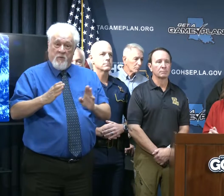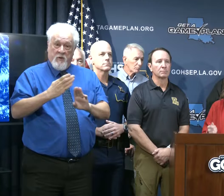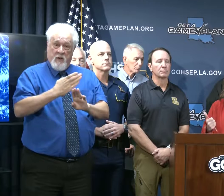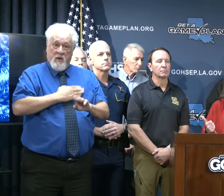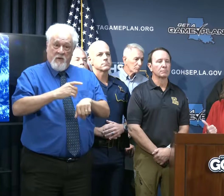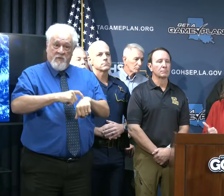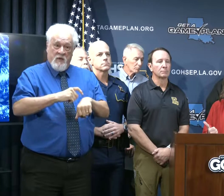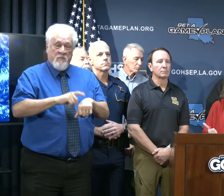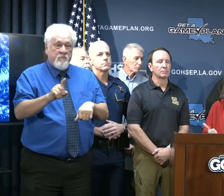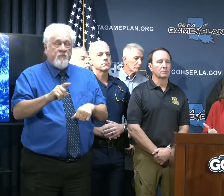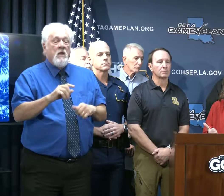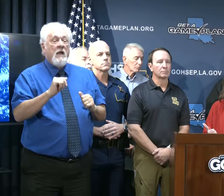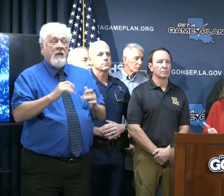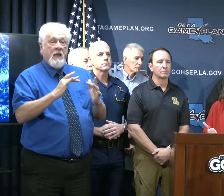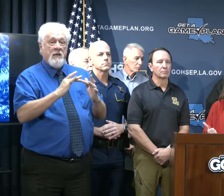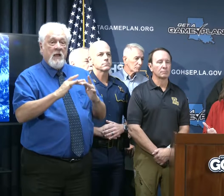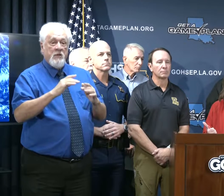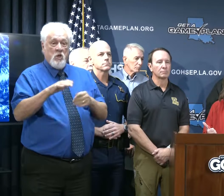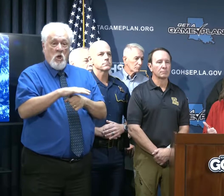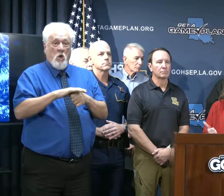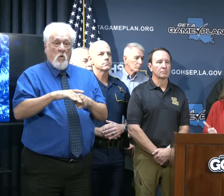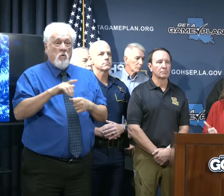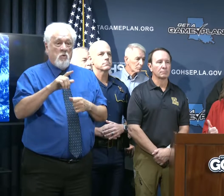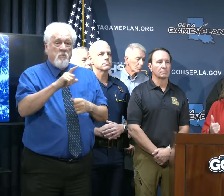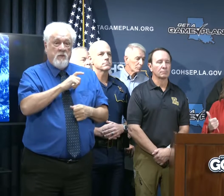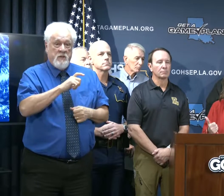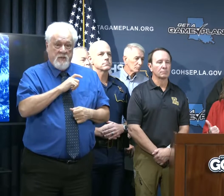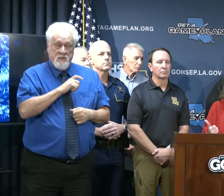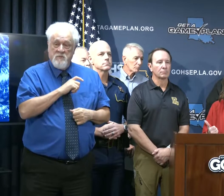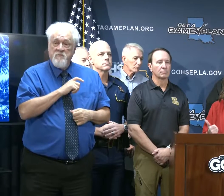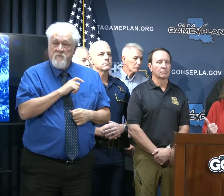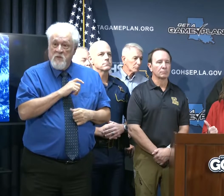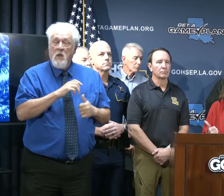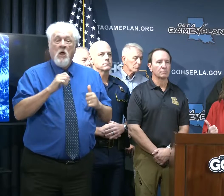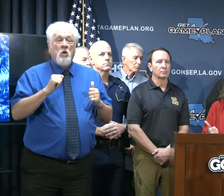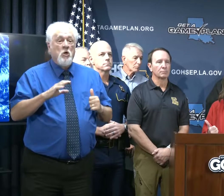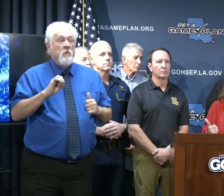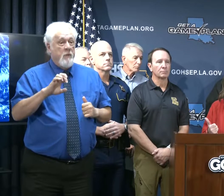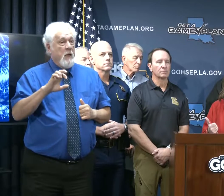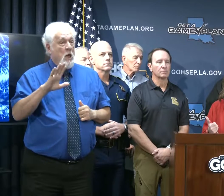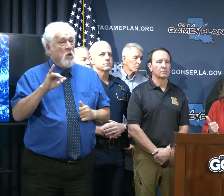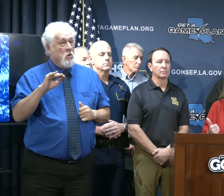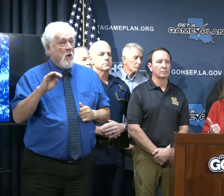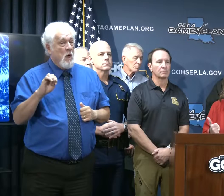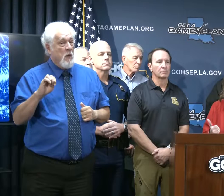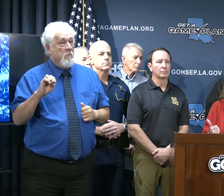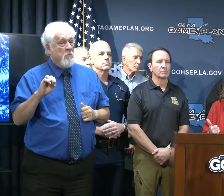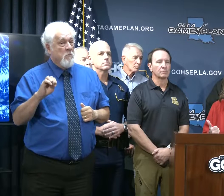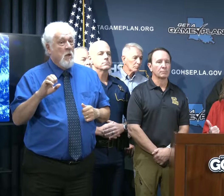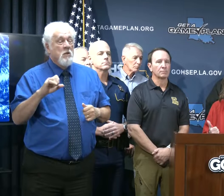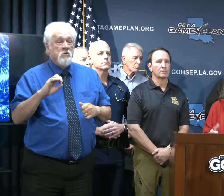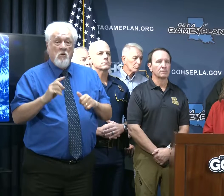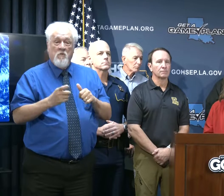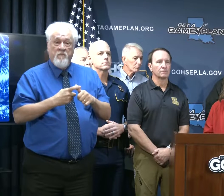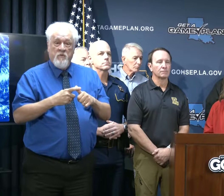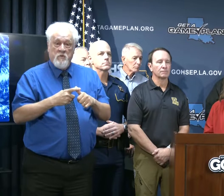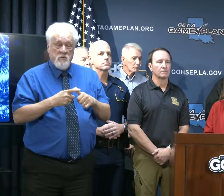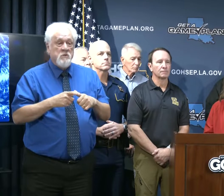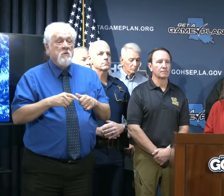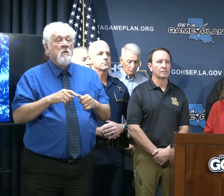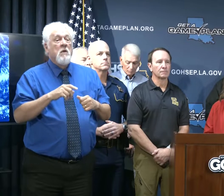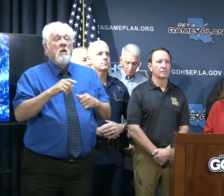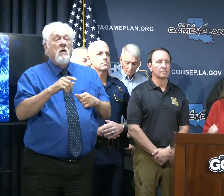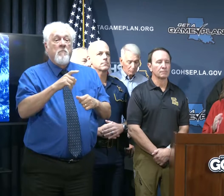do. One, you can contact your local law enforcement. It can be a crime, so the first place you can go is to local